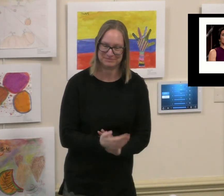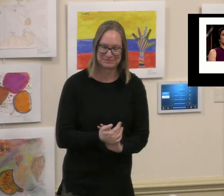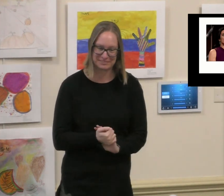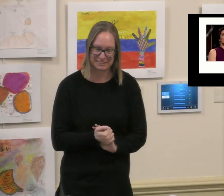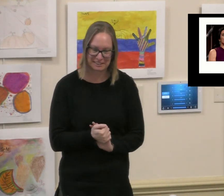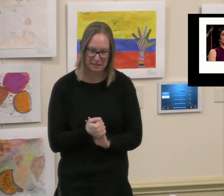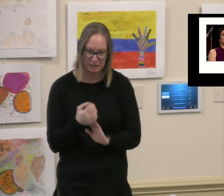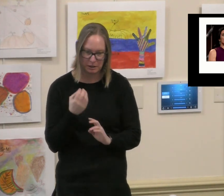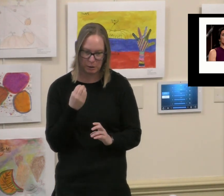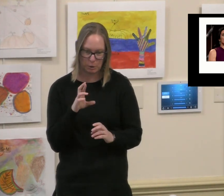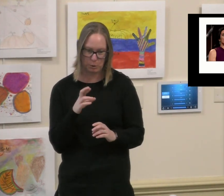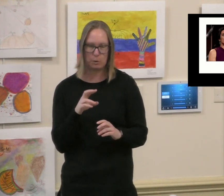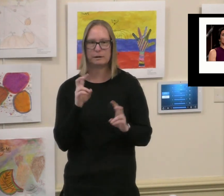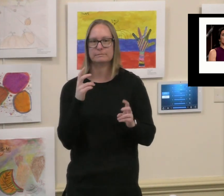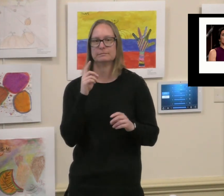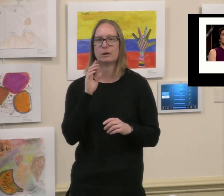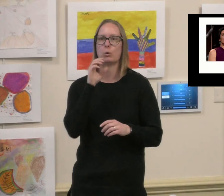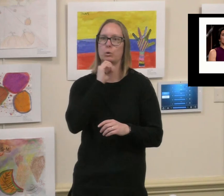other ways. I don't have a disorder.